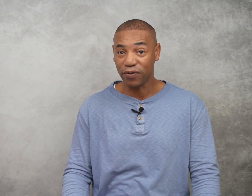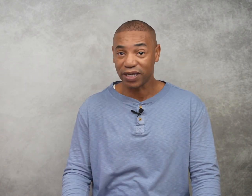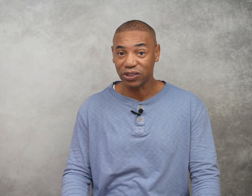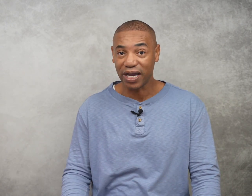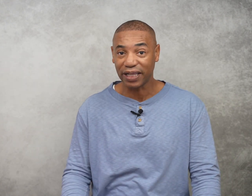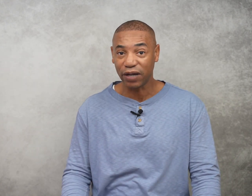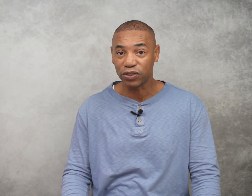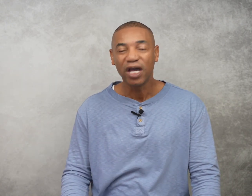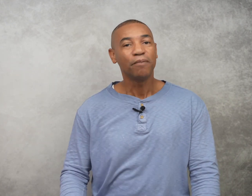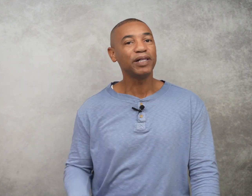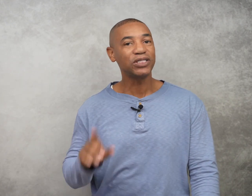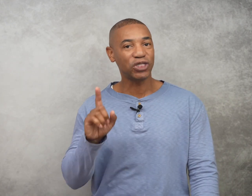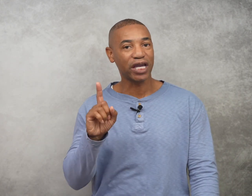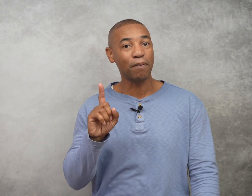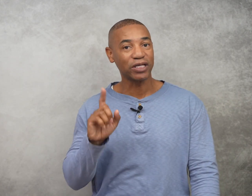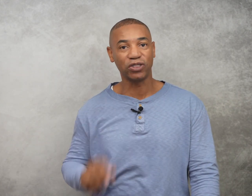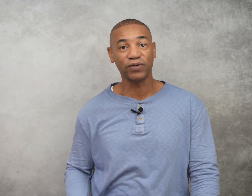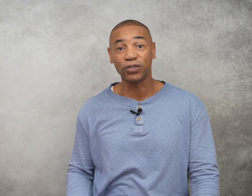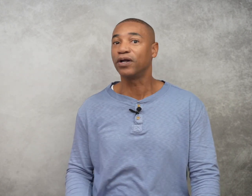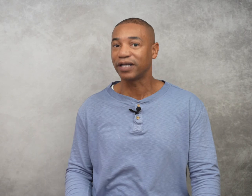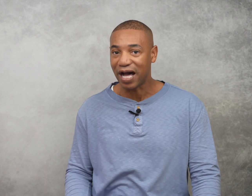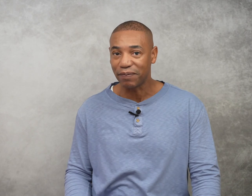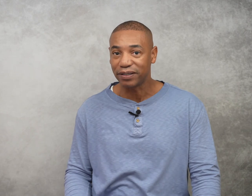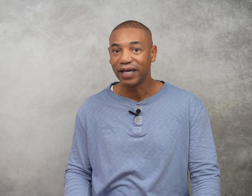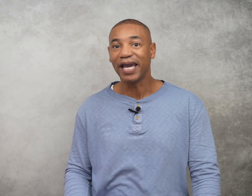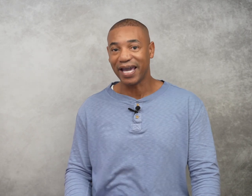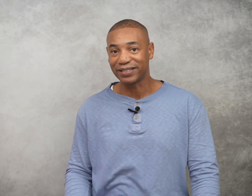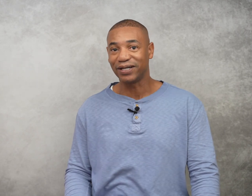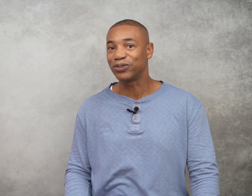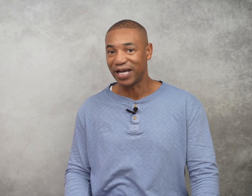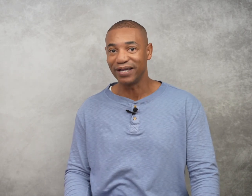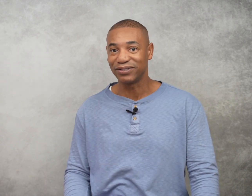American Sign Language, please check out my series on common ASL signs.